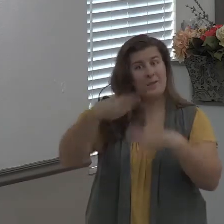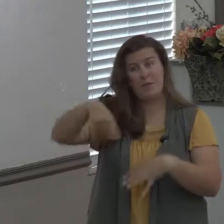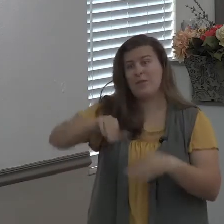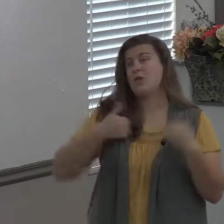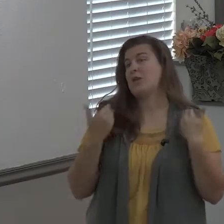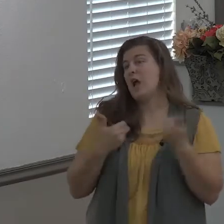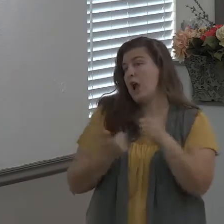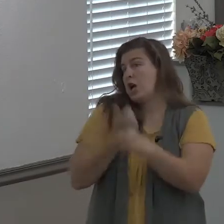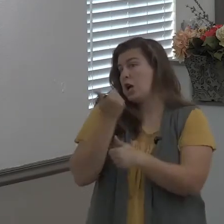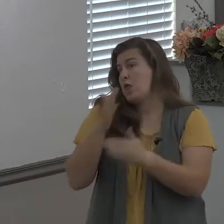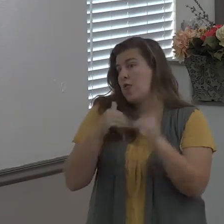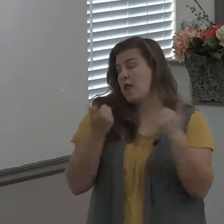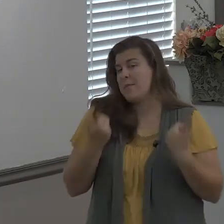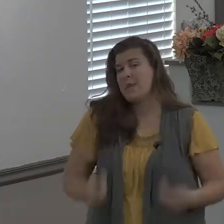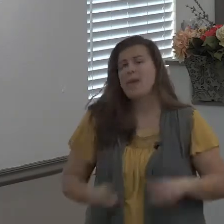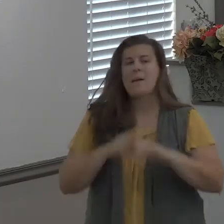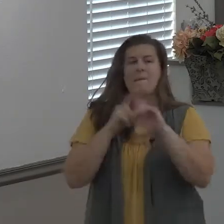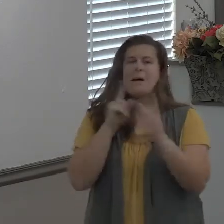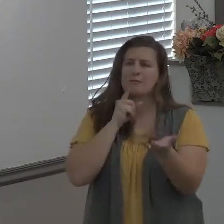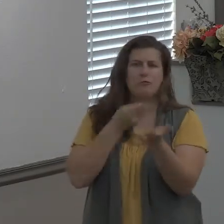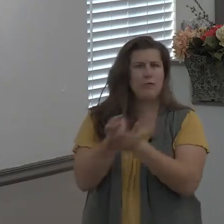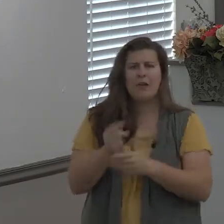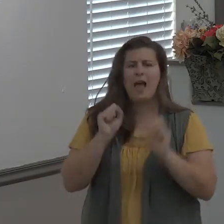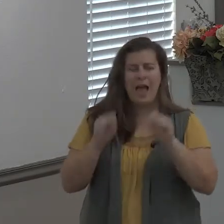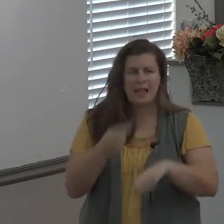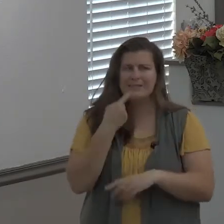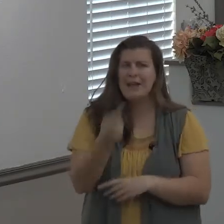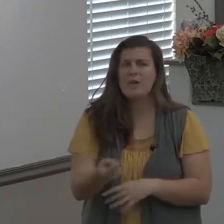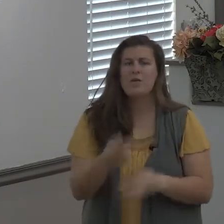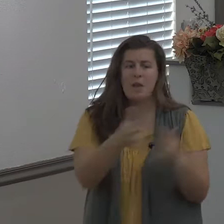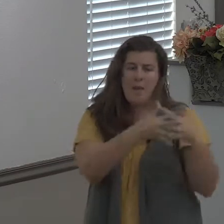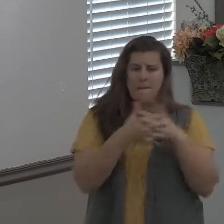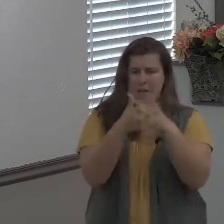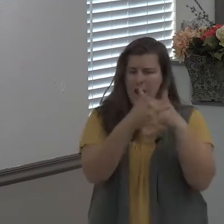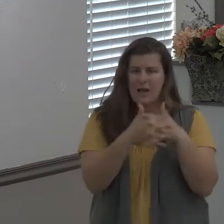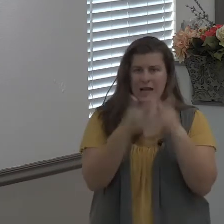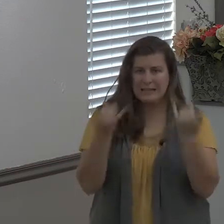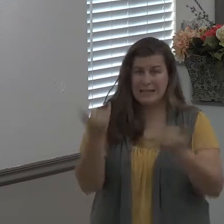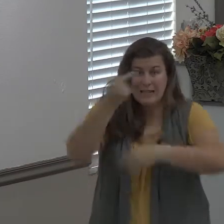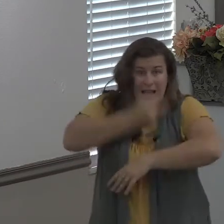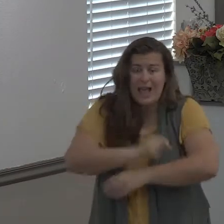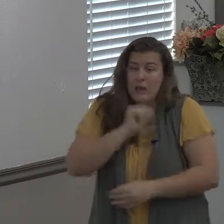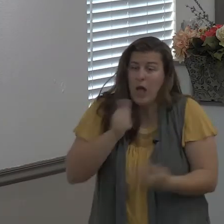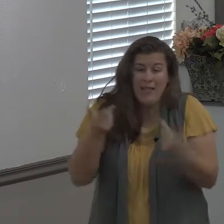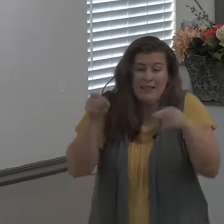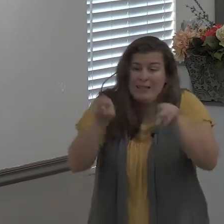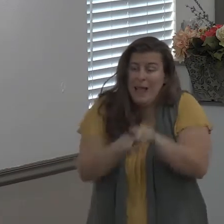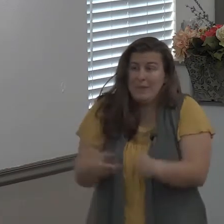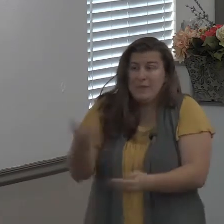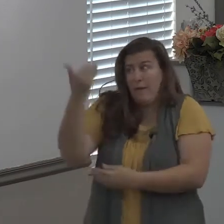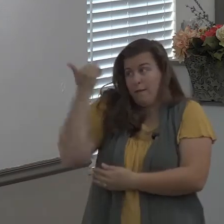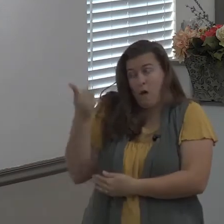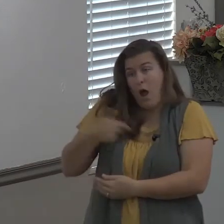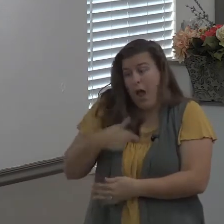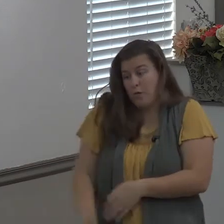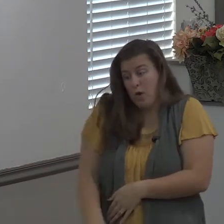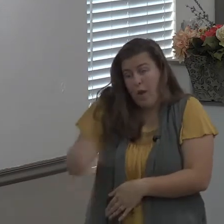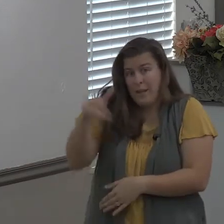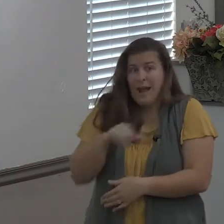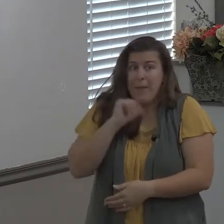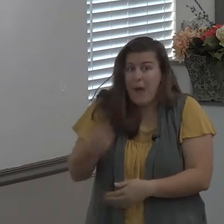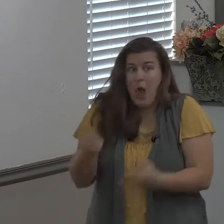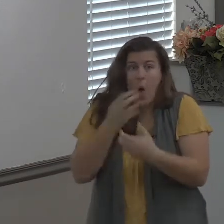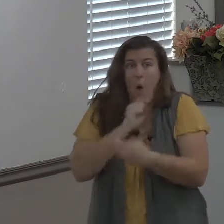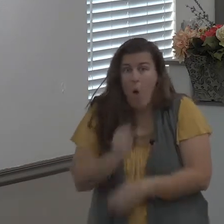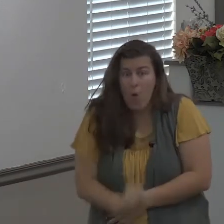fall somewhere in there. But I'm young, though I'm not. Many of you are younger in here. But I can truthfully say from the pulpit tonight, the America of today